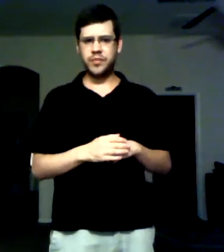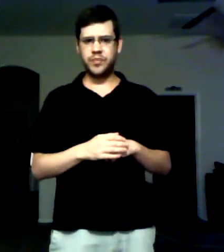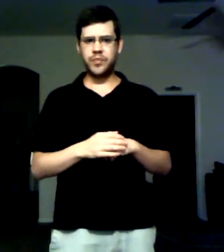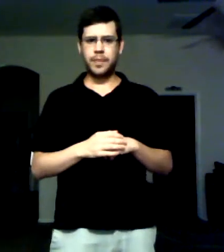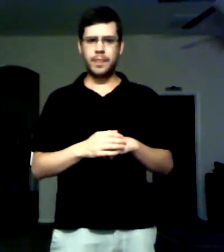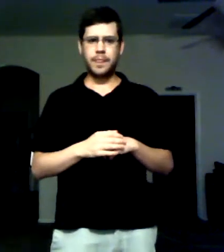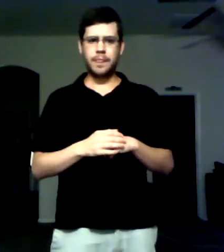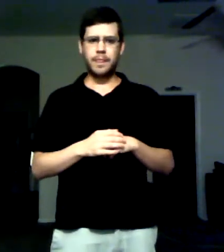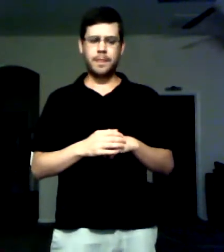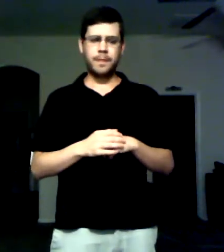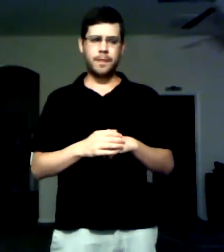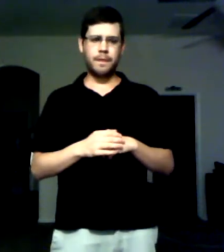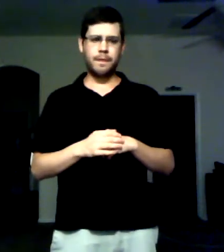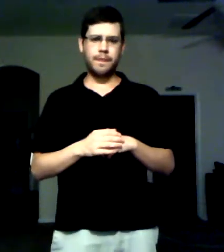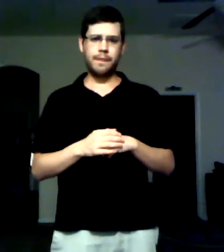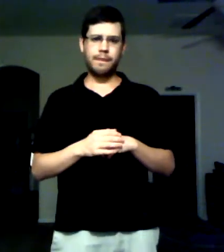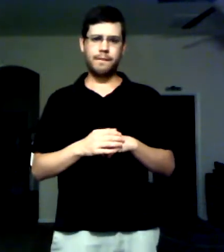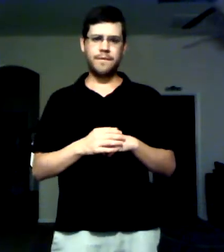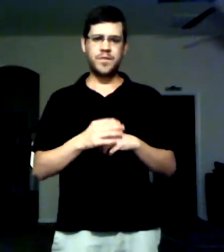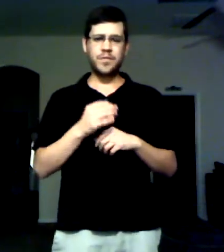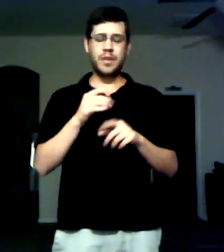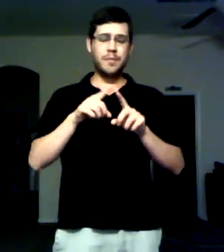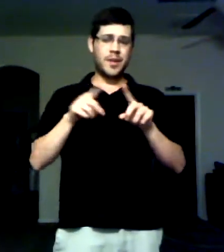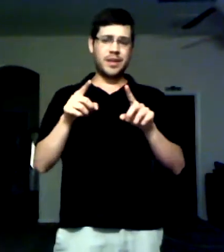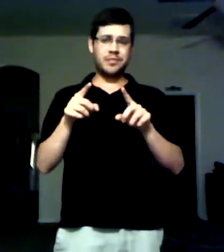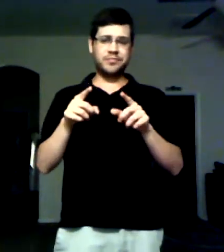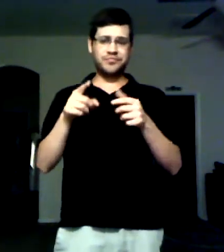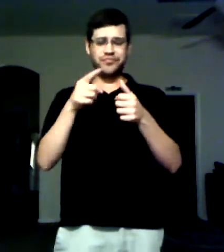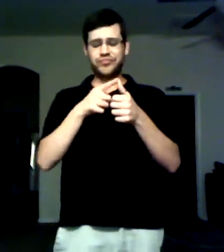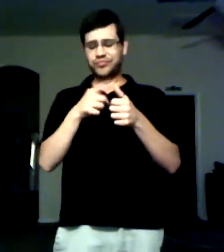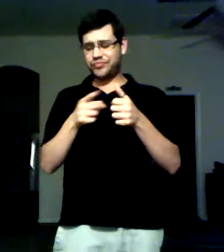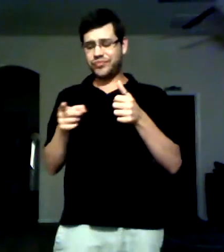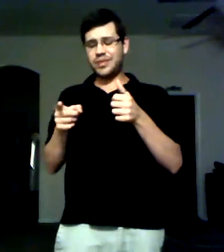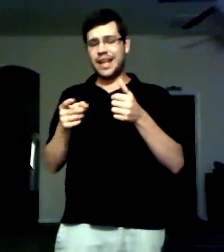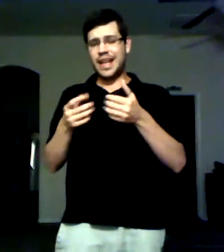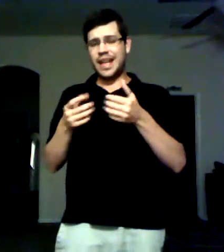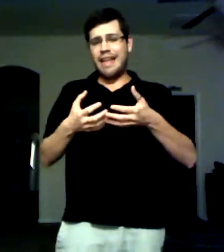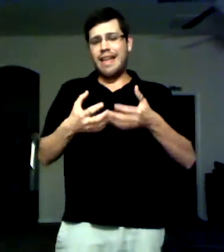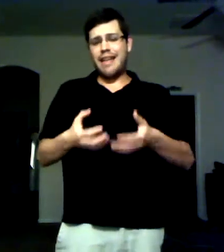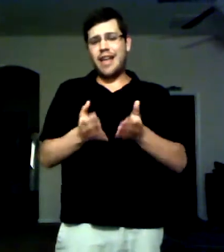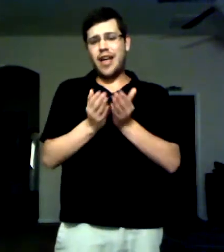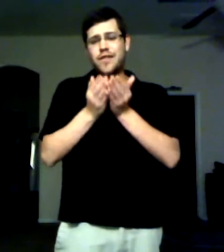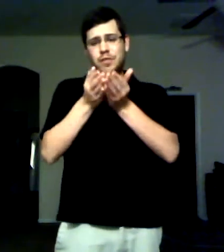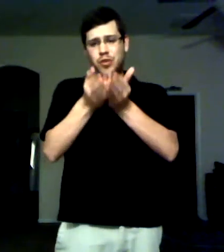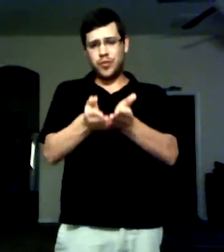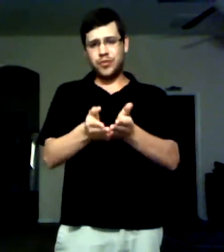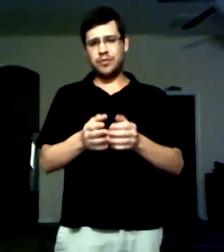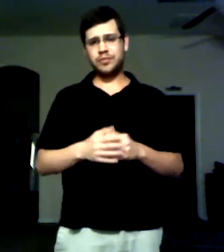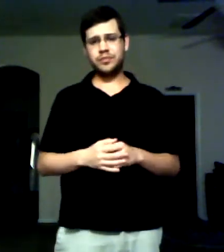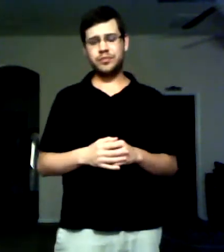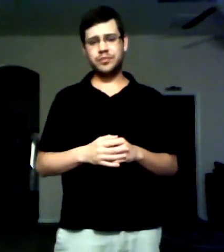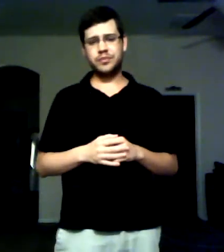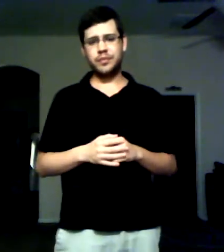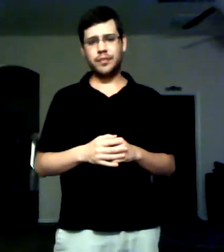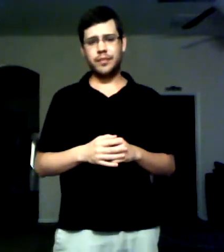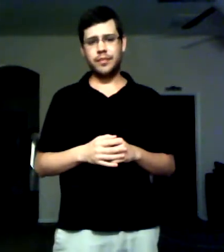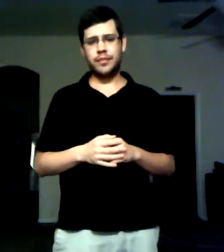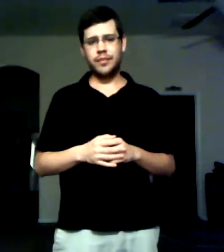resistant. The drawback is that it's real heavy. It's fairly, it's probably 30% heavier than a lot of the other